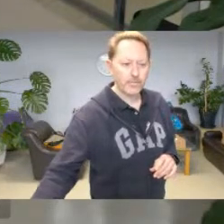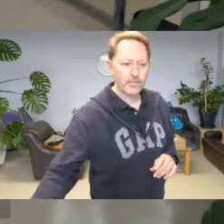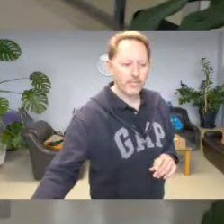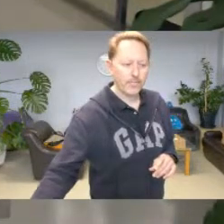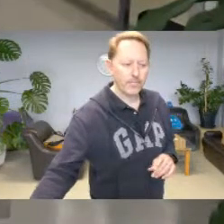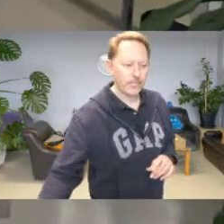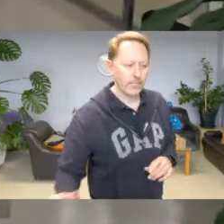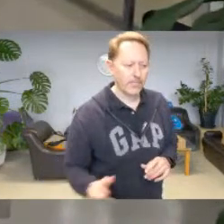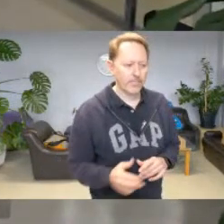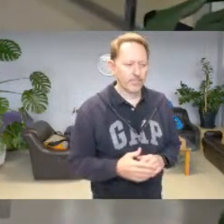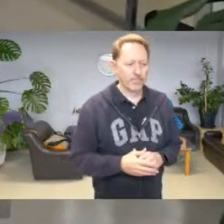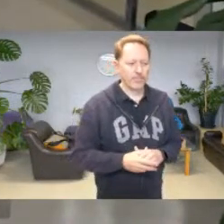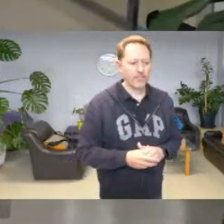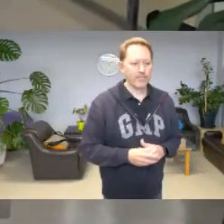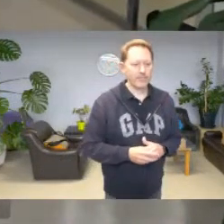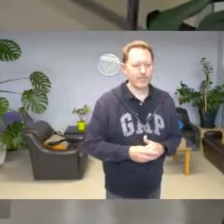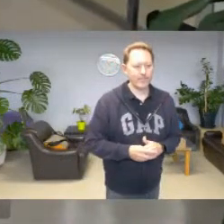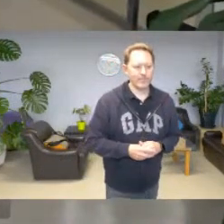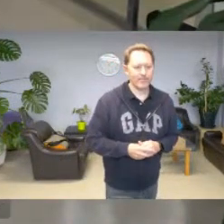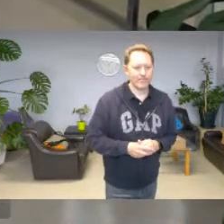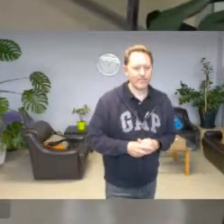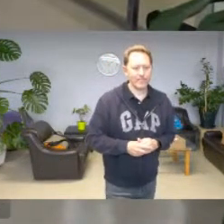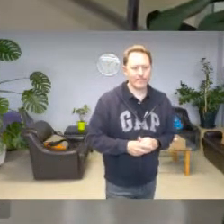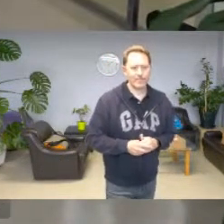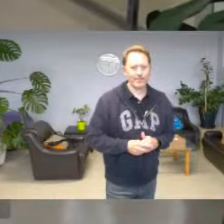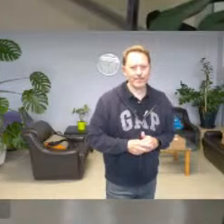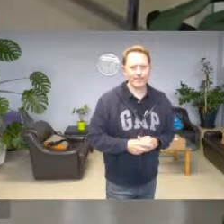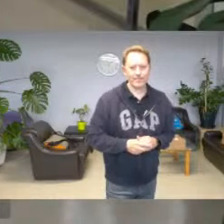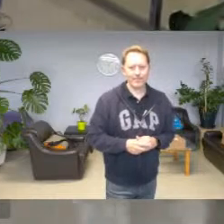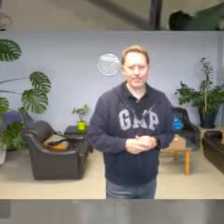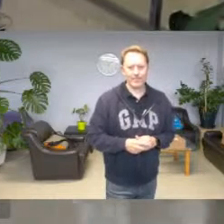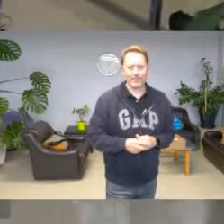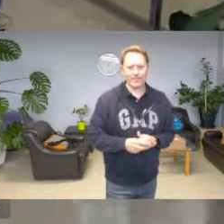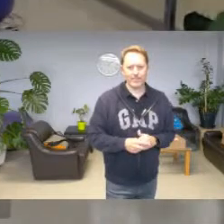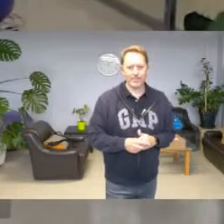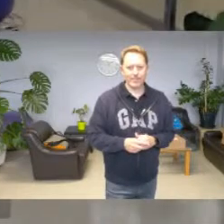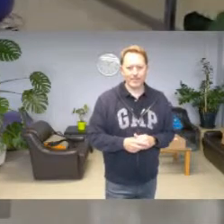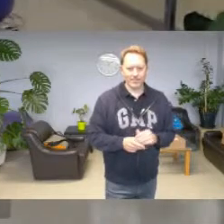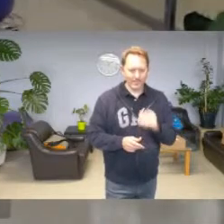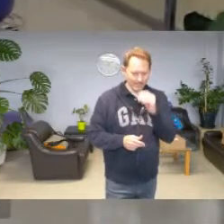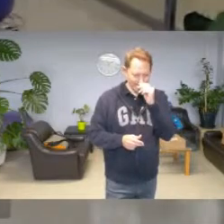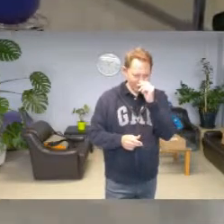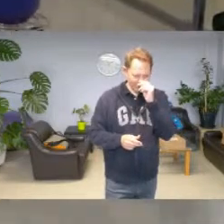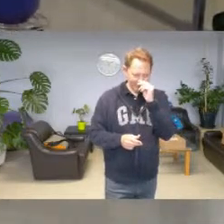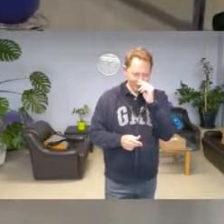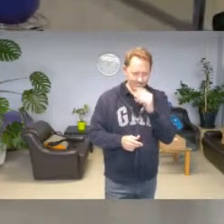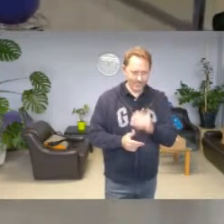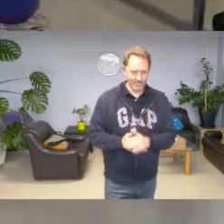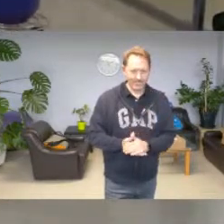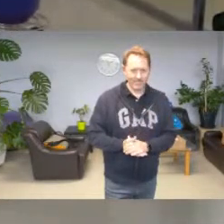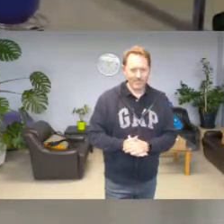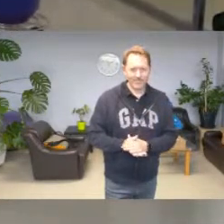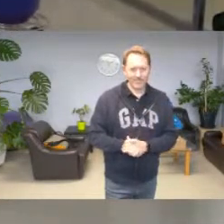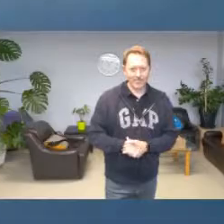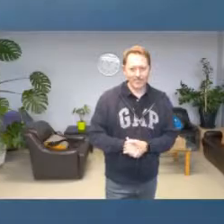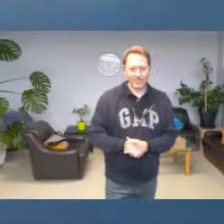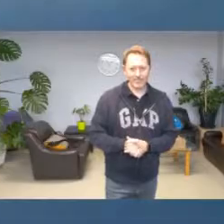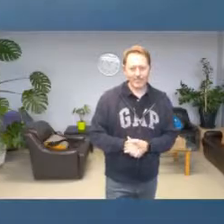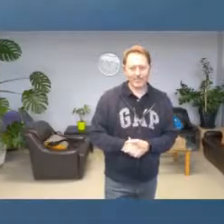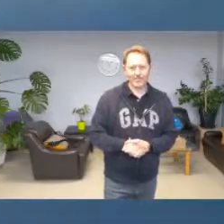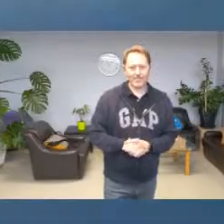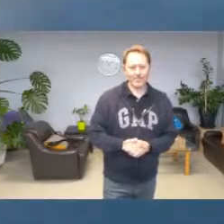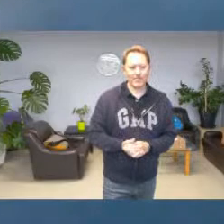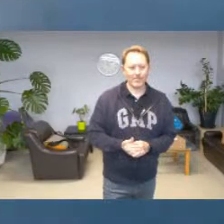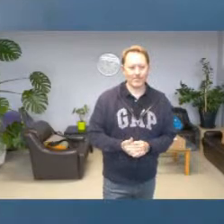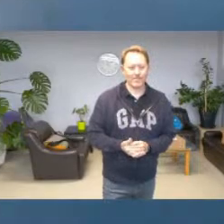The prevalence of online meetings has grown significantly in today's world, as effective communication has become crucial in